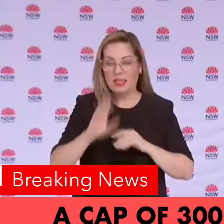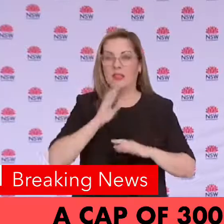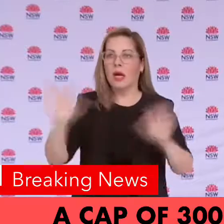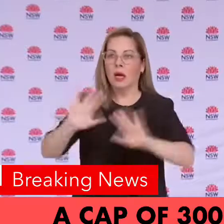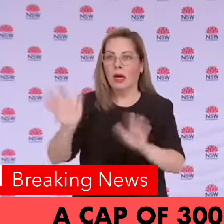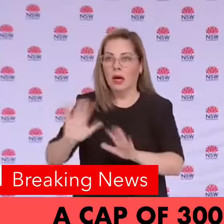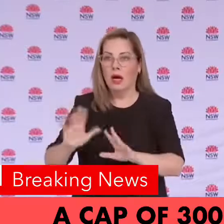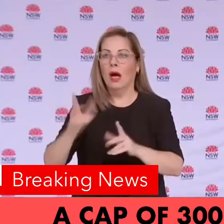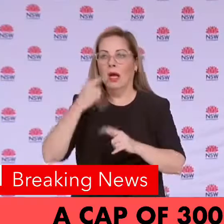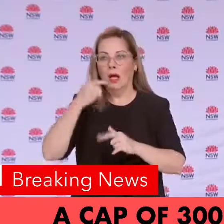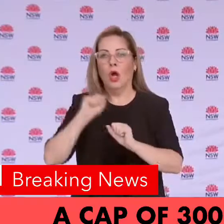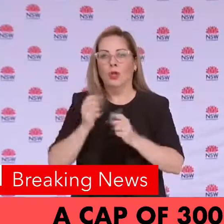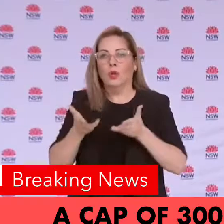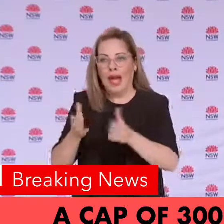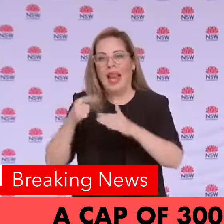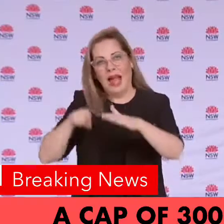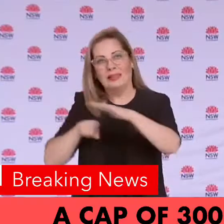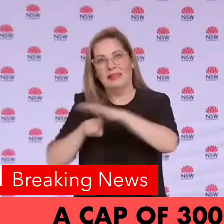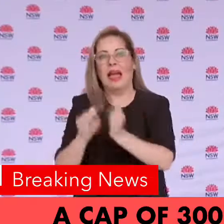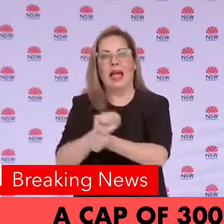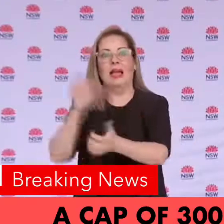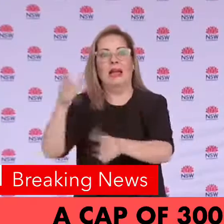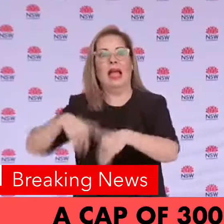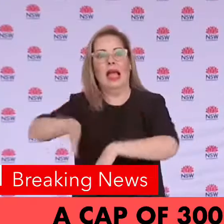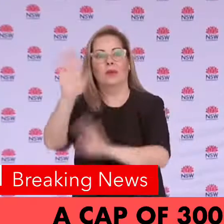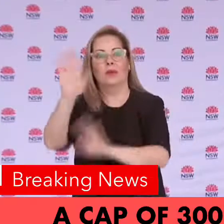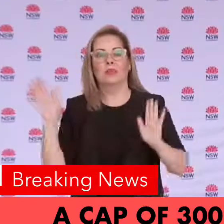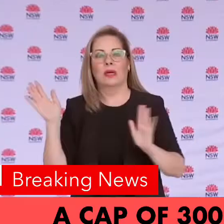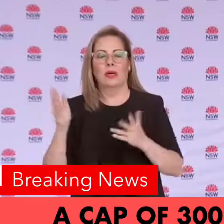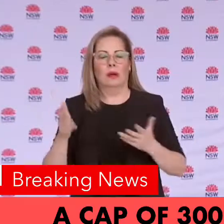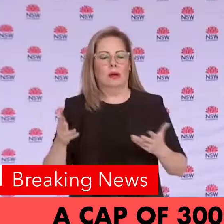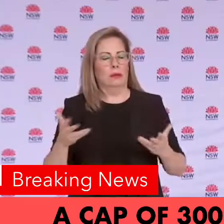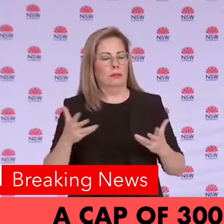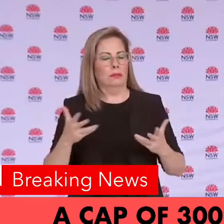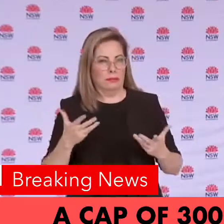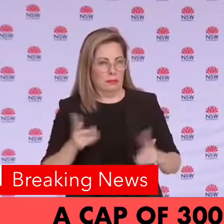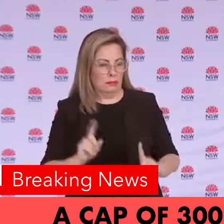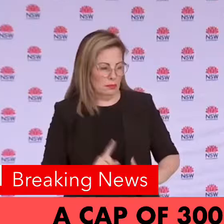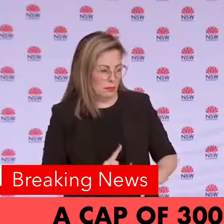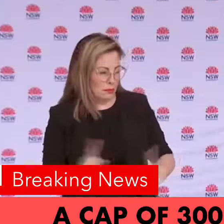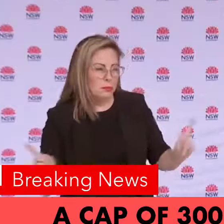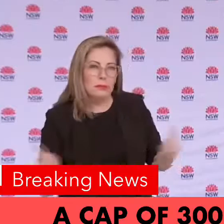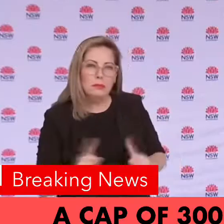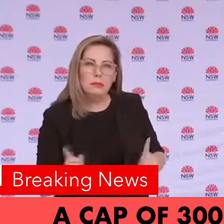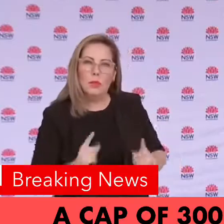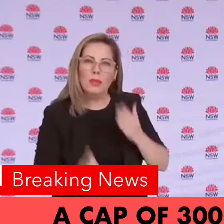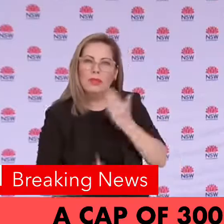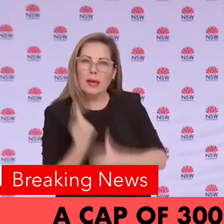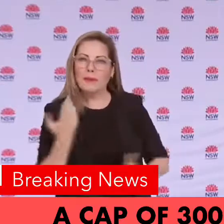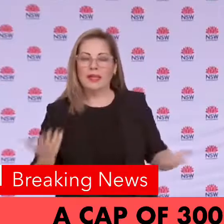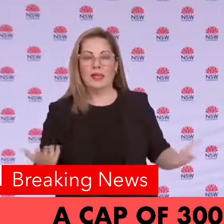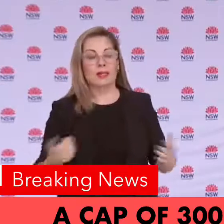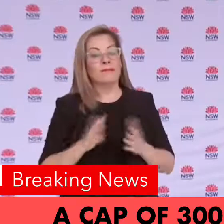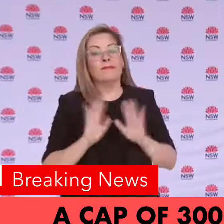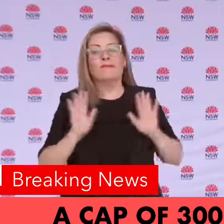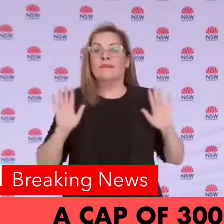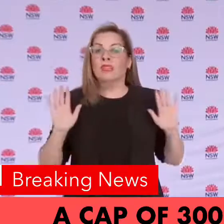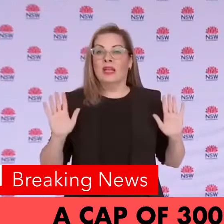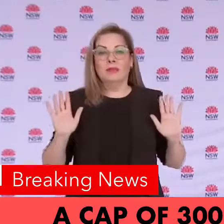IT side of things? Look, I think rather than speculate at this time, I am